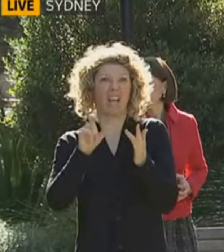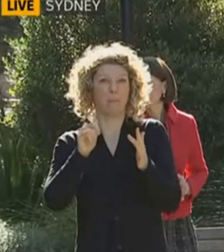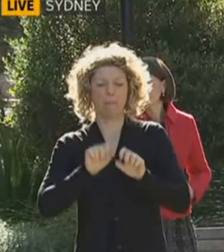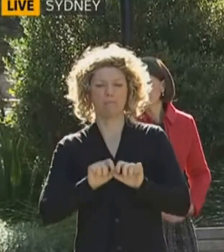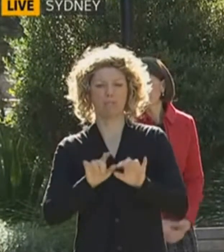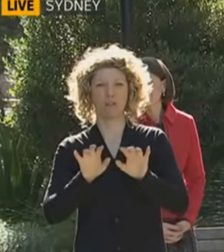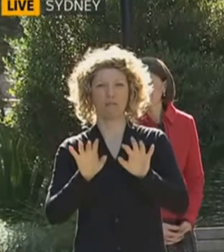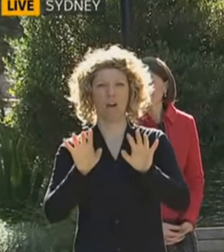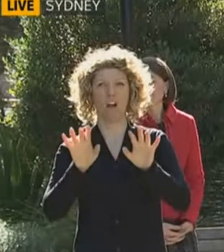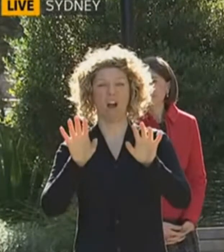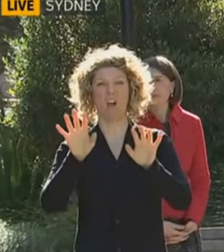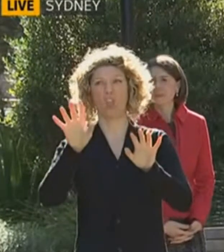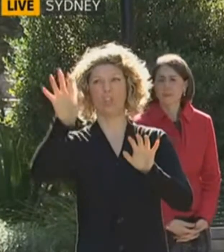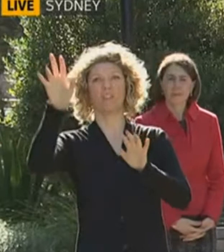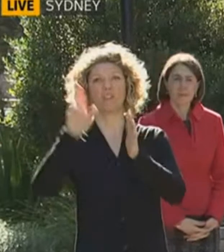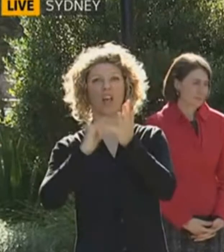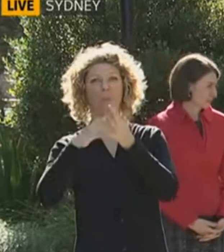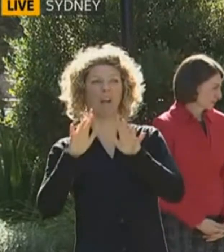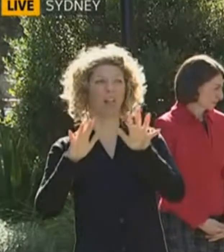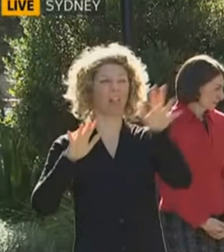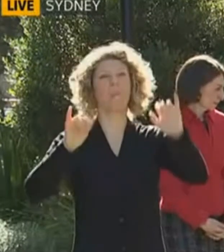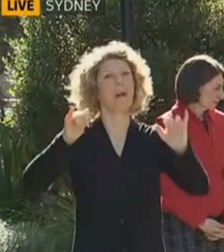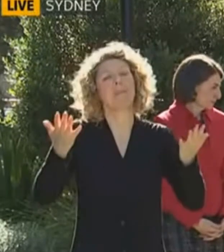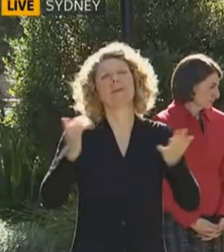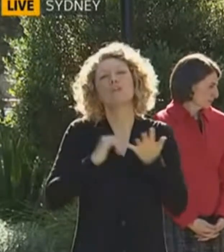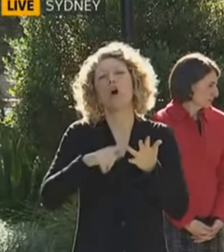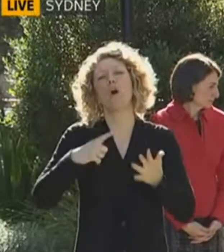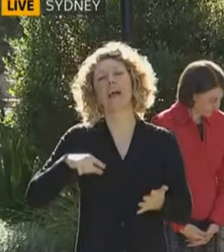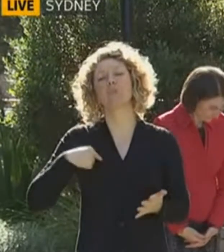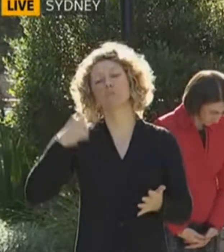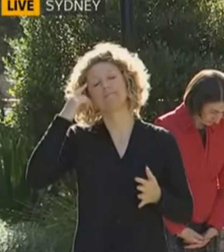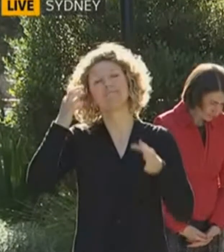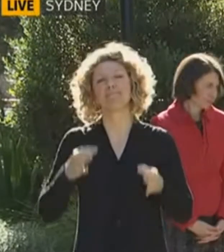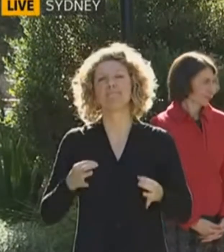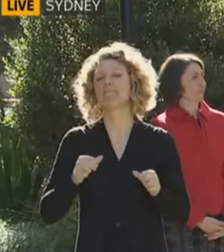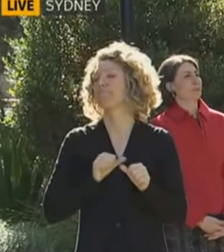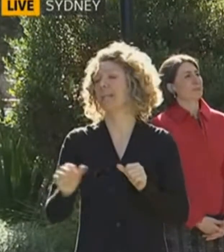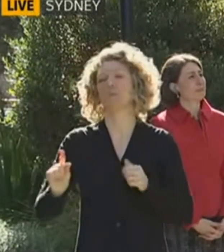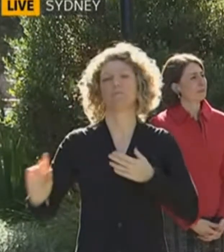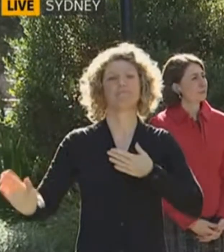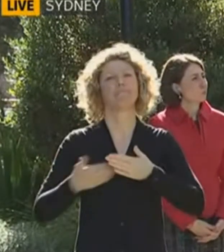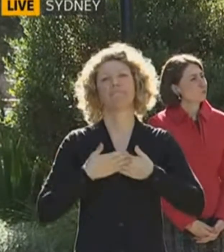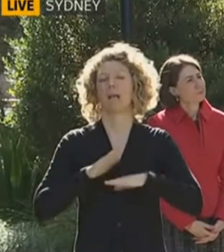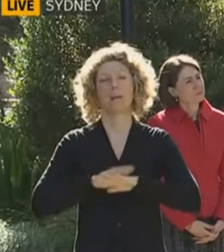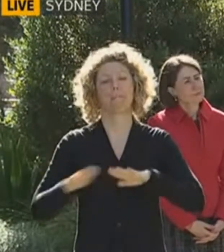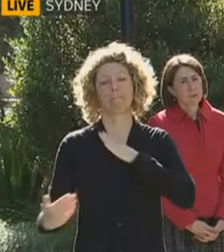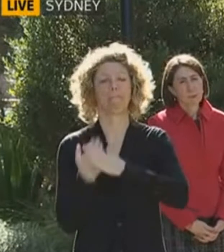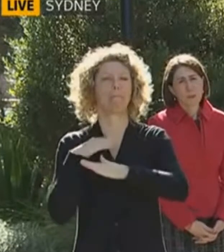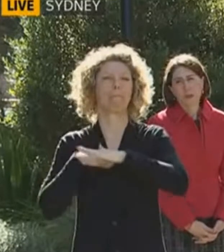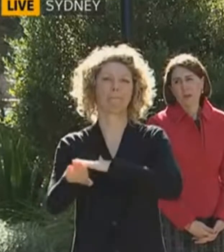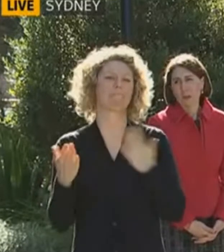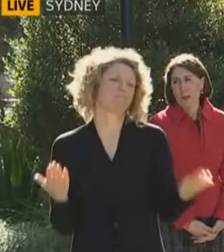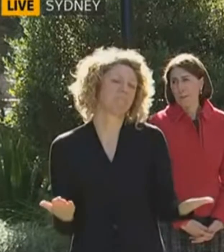can't afford that risk here in New South Wales. So the decision has been taken that the borders will shut. Can I say